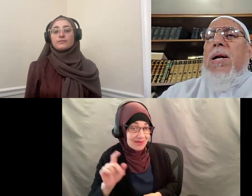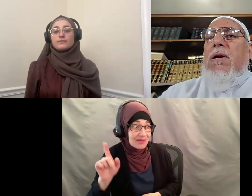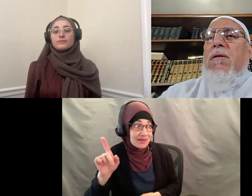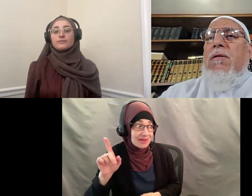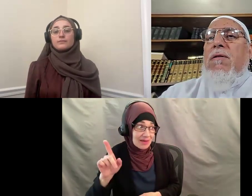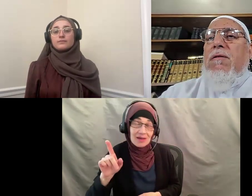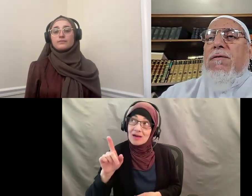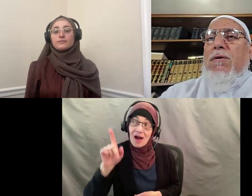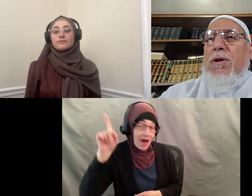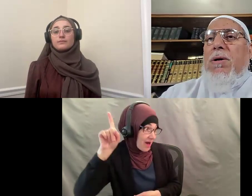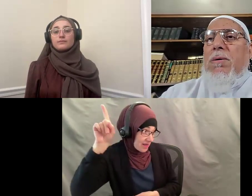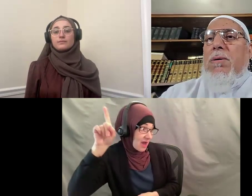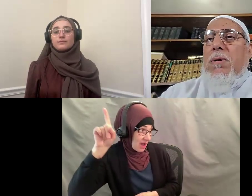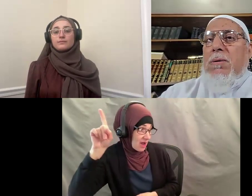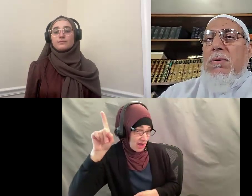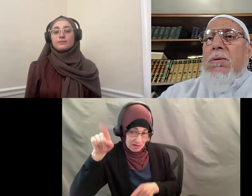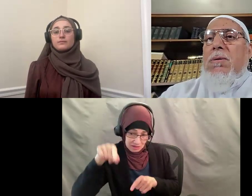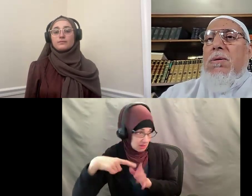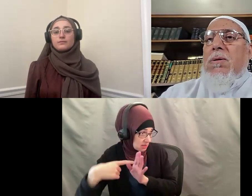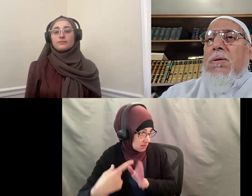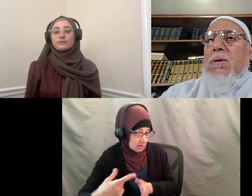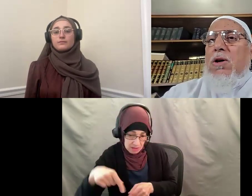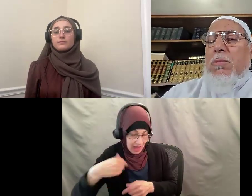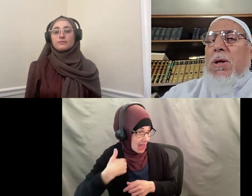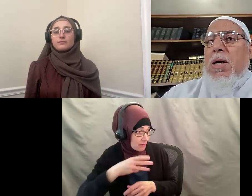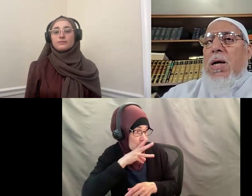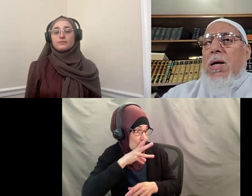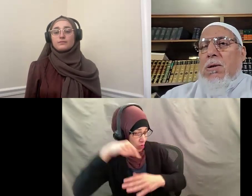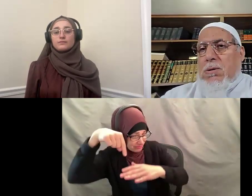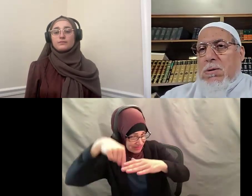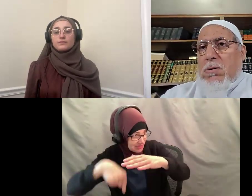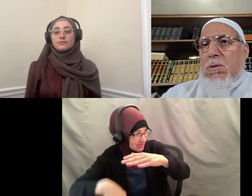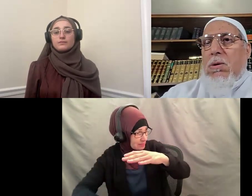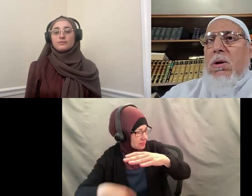the well for you, the community,